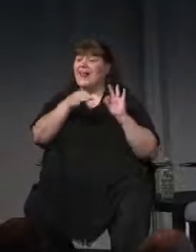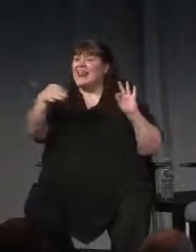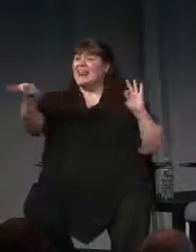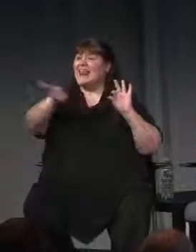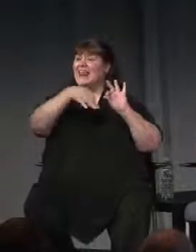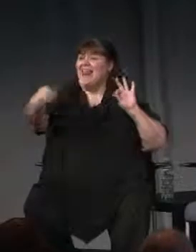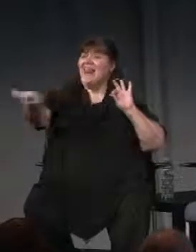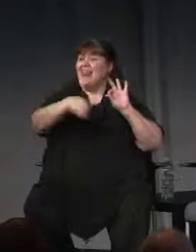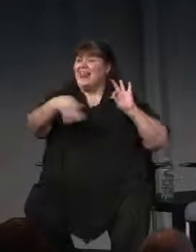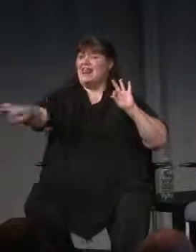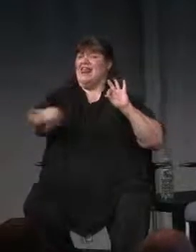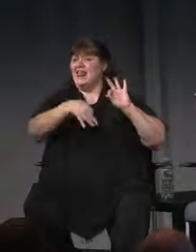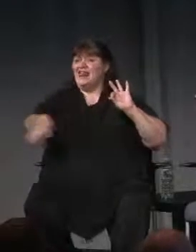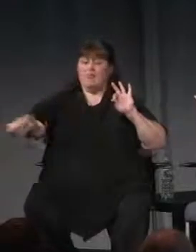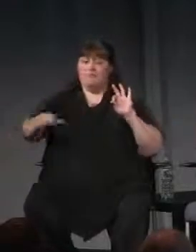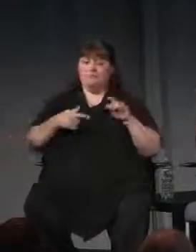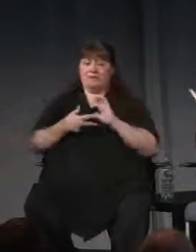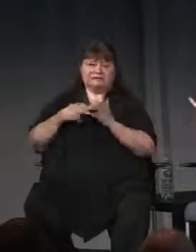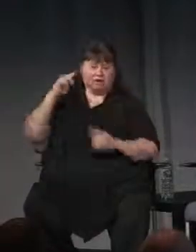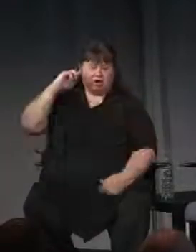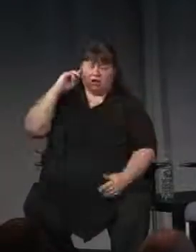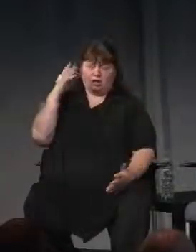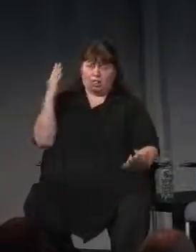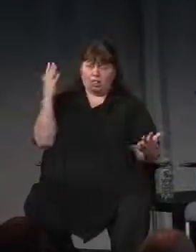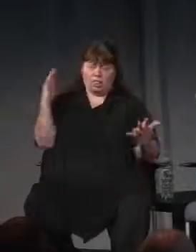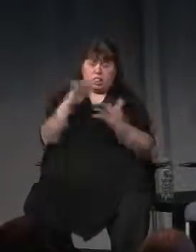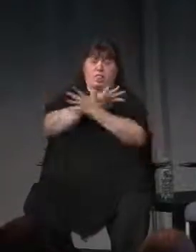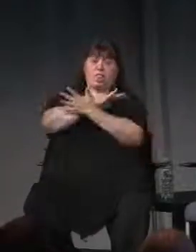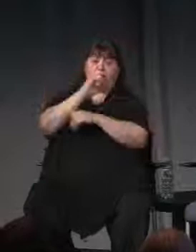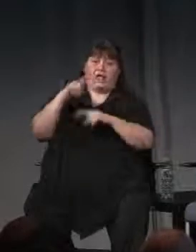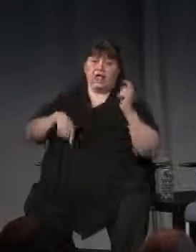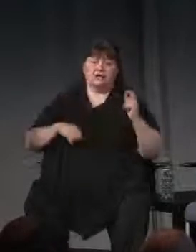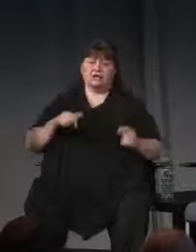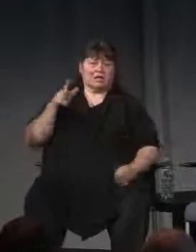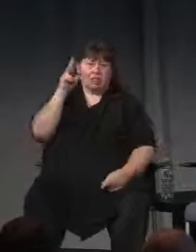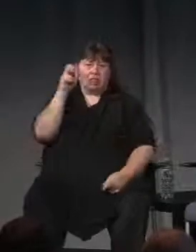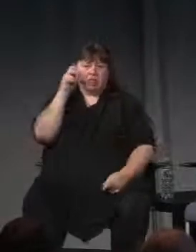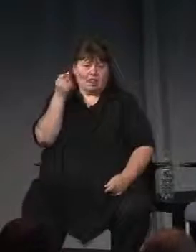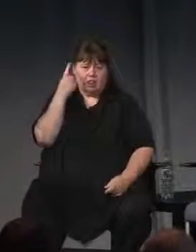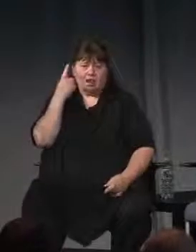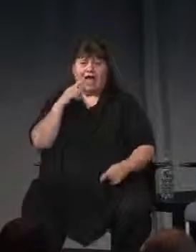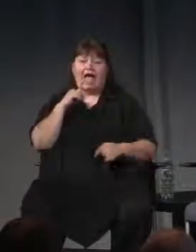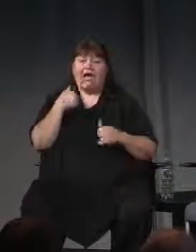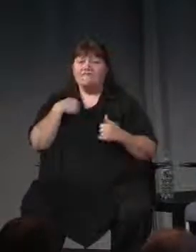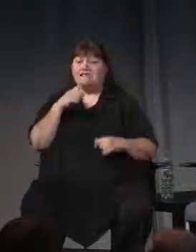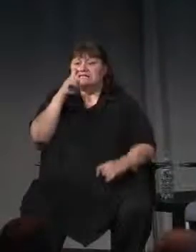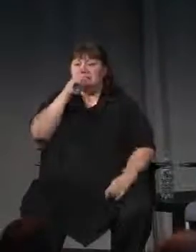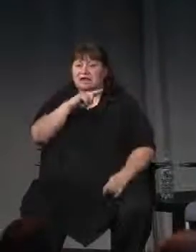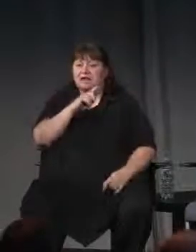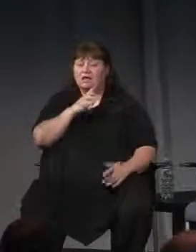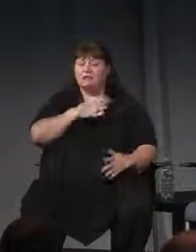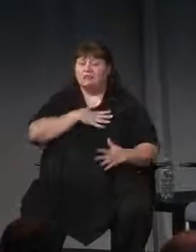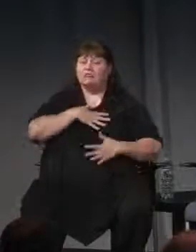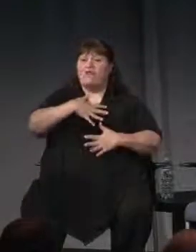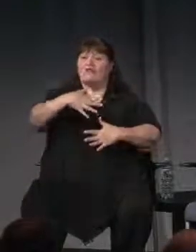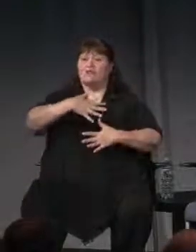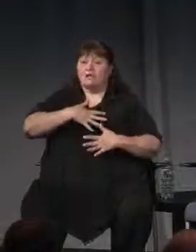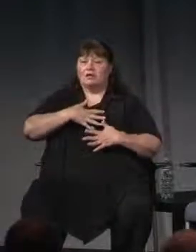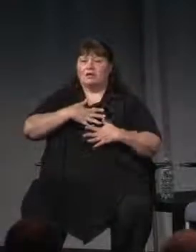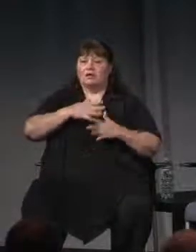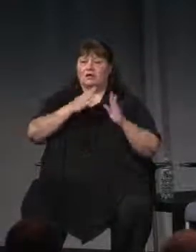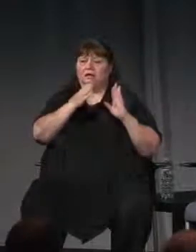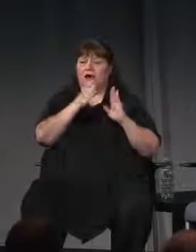speech would slow the ear down, would slow oral reading down, and that having synthetic breaths